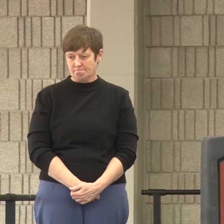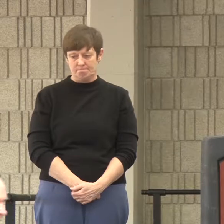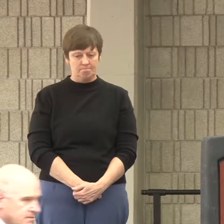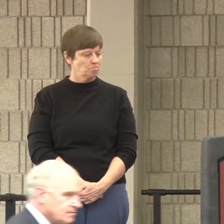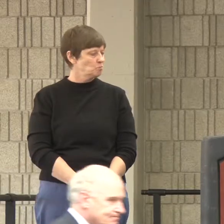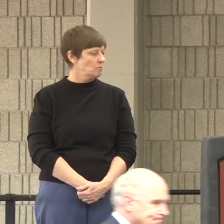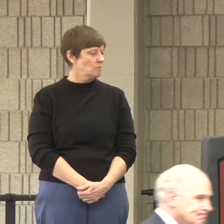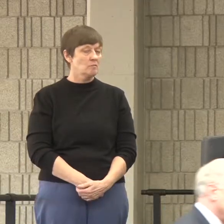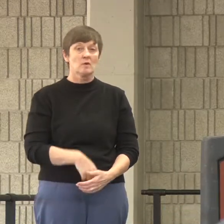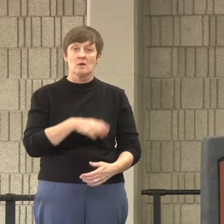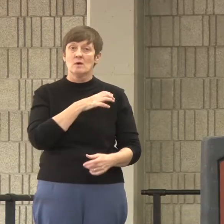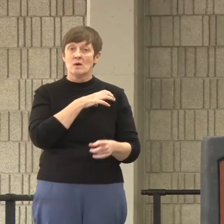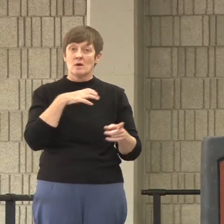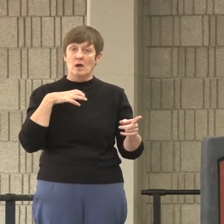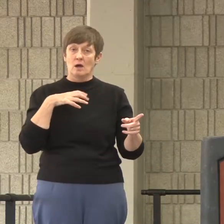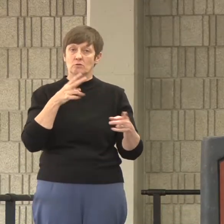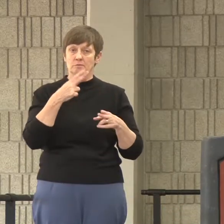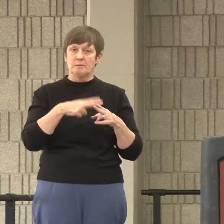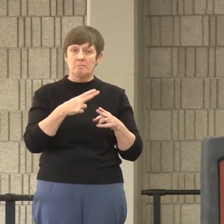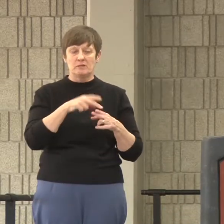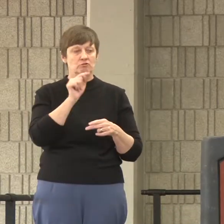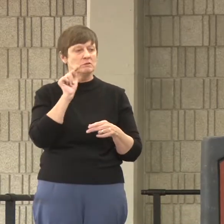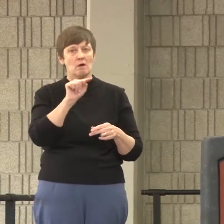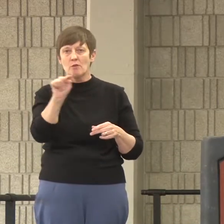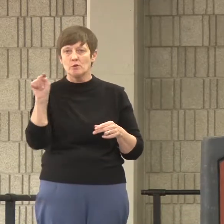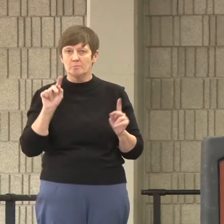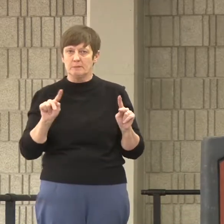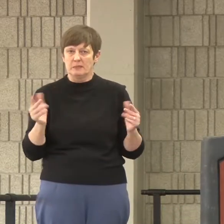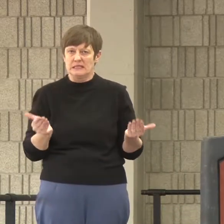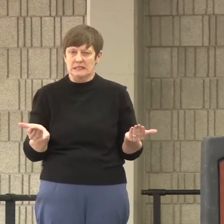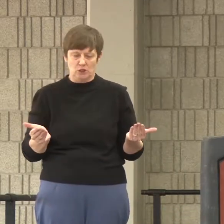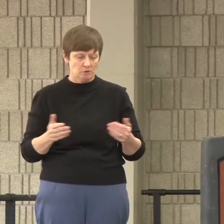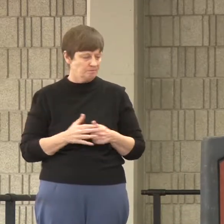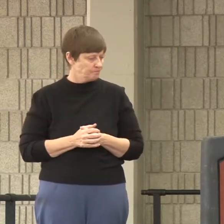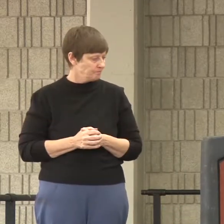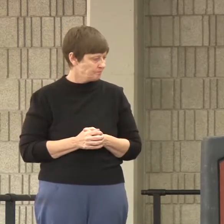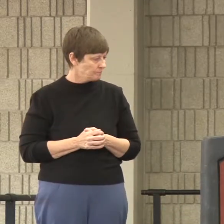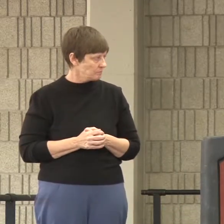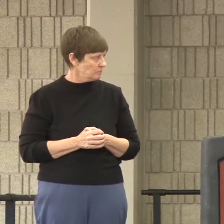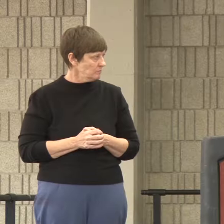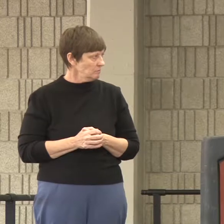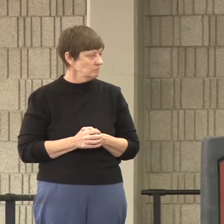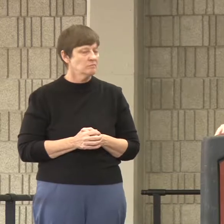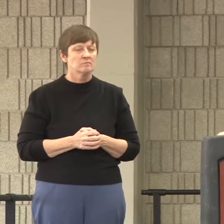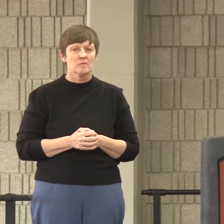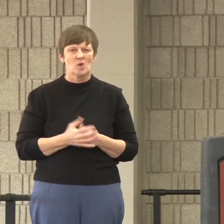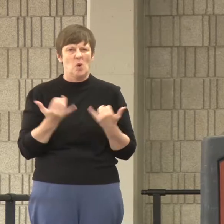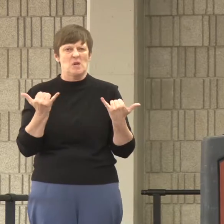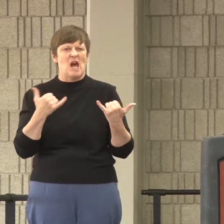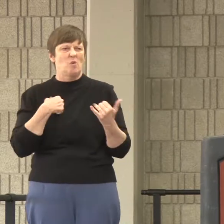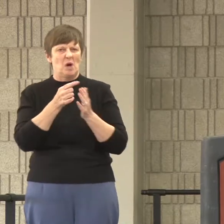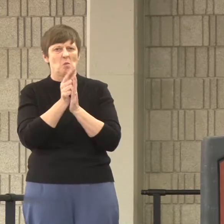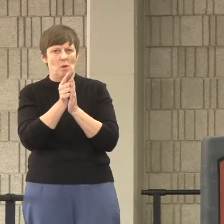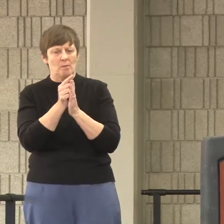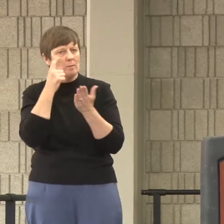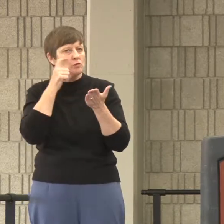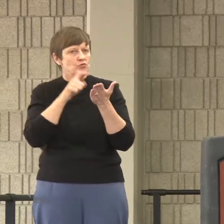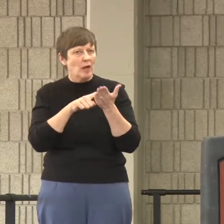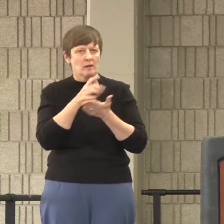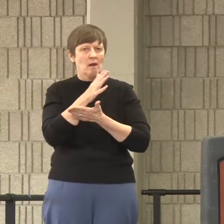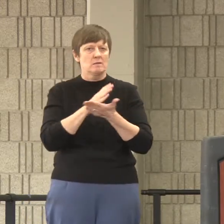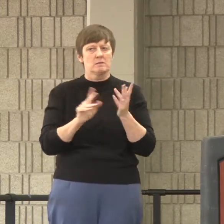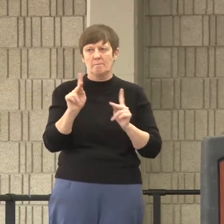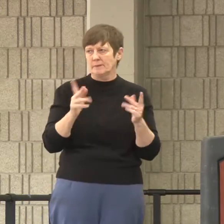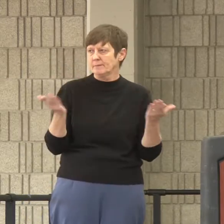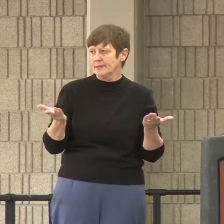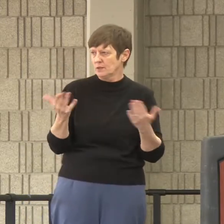The Congressman mentioned other people here, and I would like to take a moment to recognize some of the people who